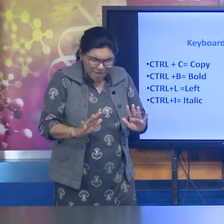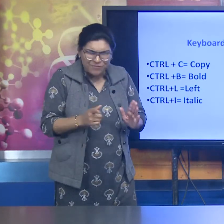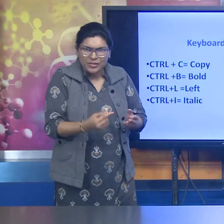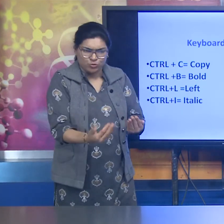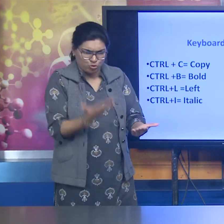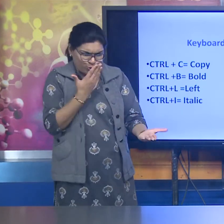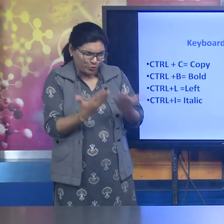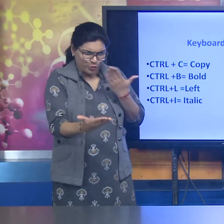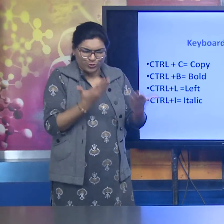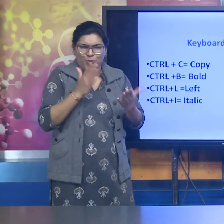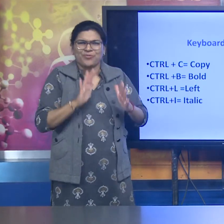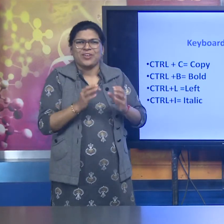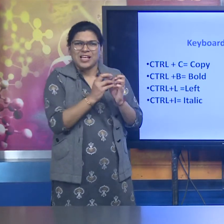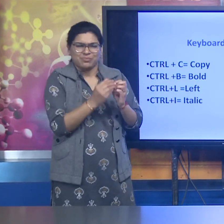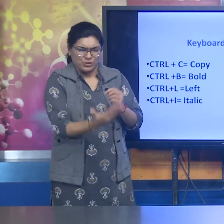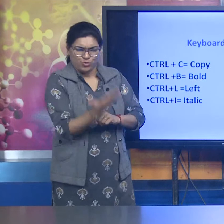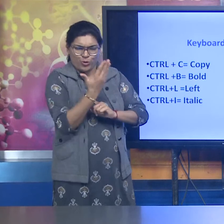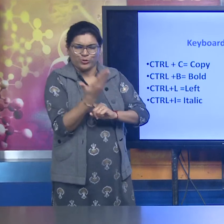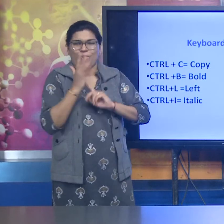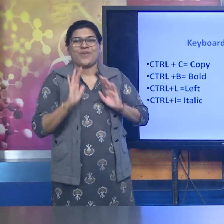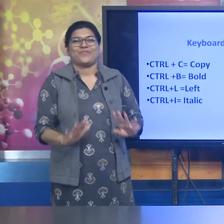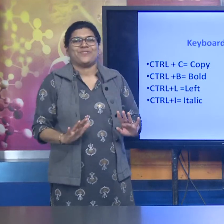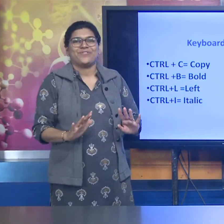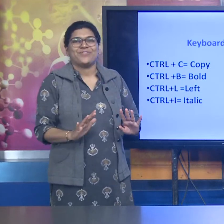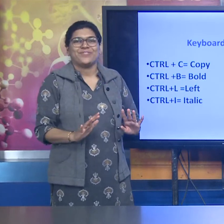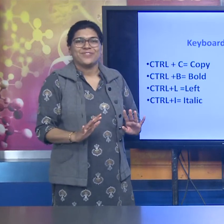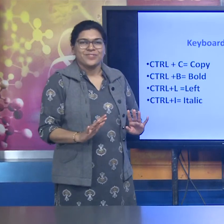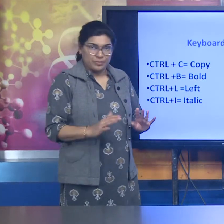your habit also, and you will be easily able to do that.